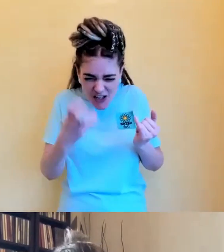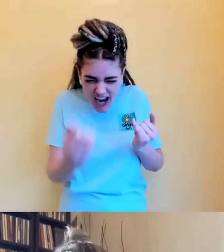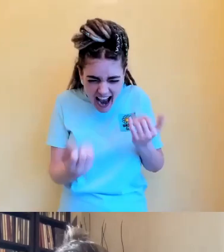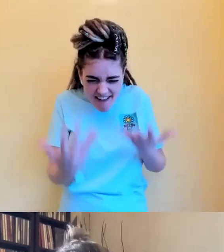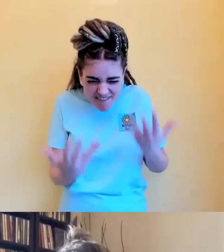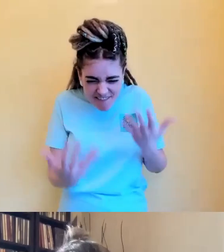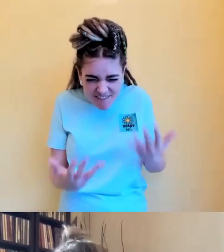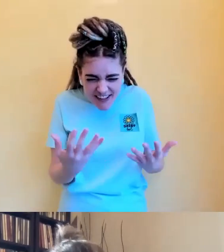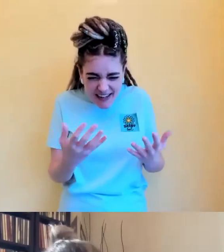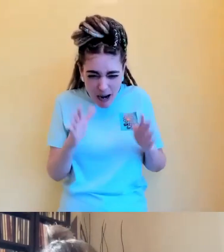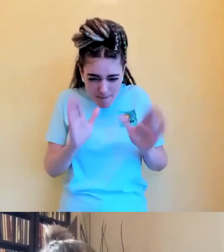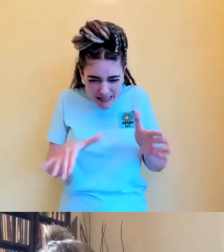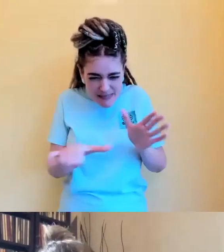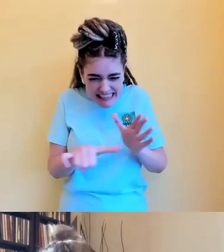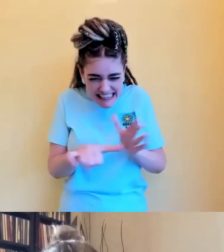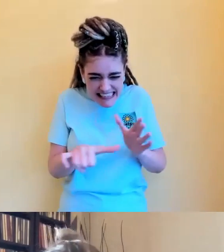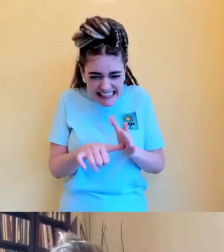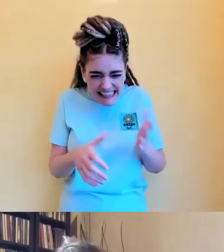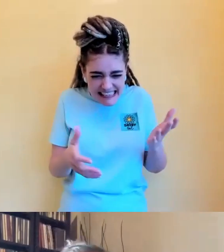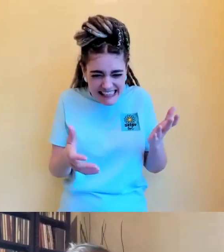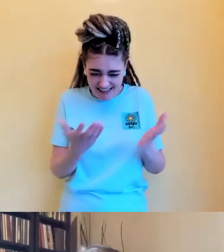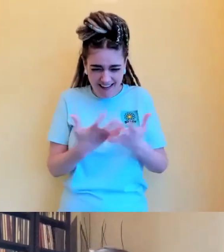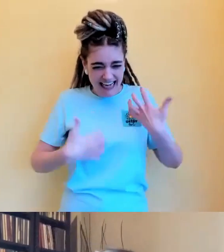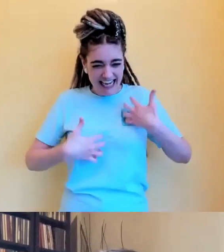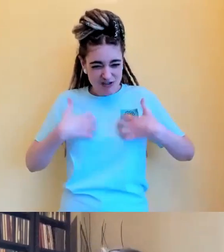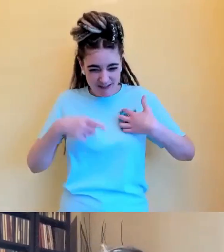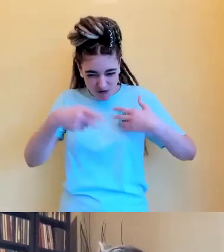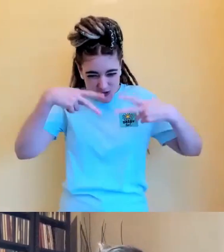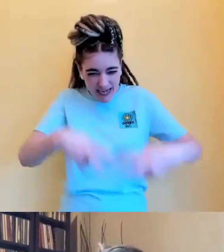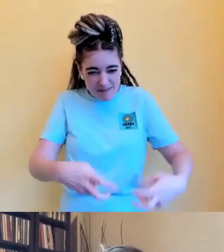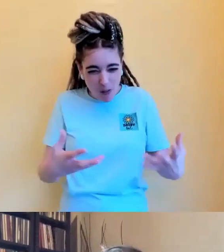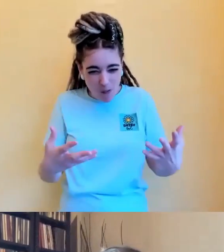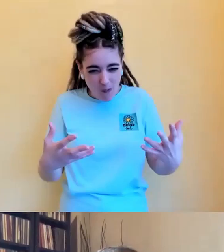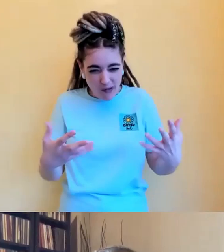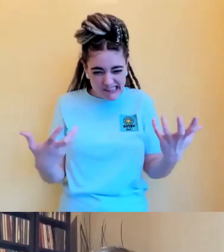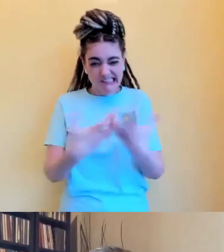be something that was really interesting to explore.